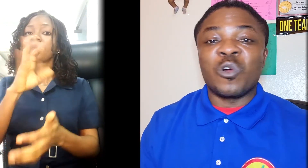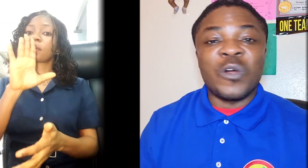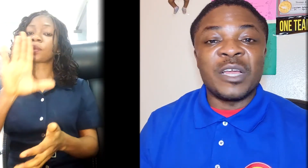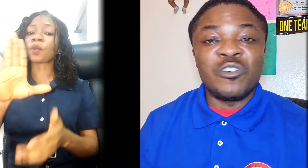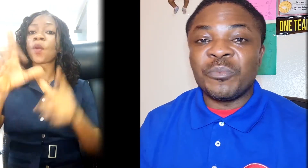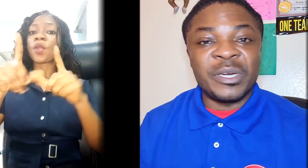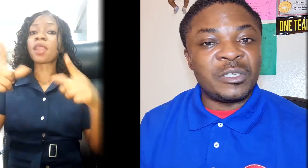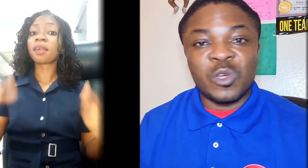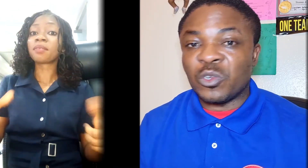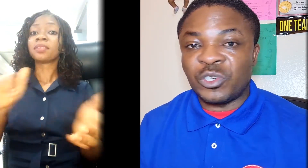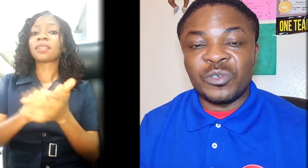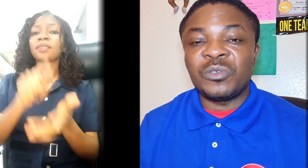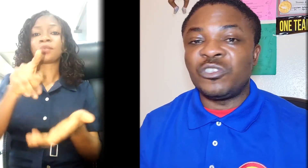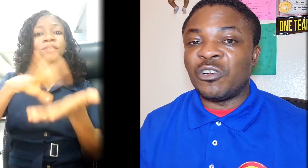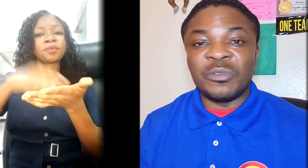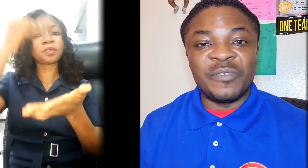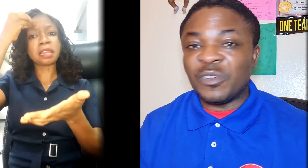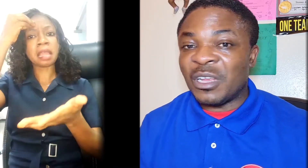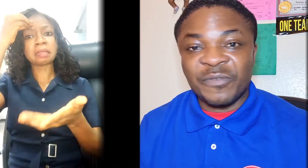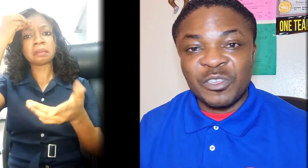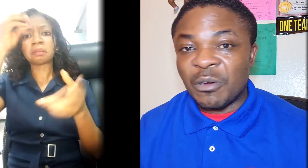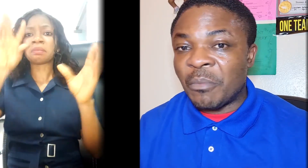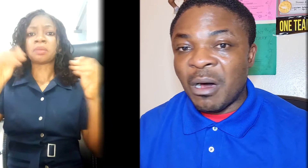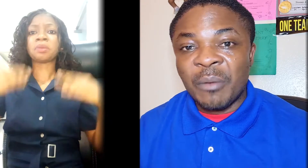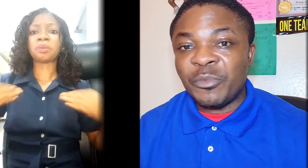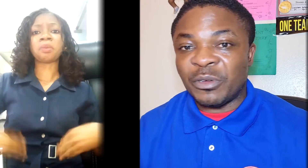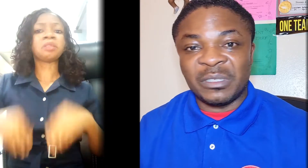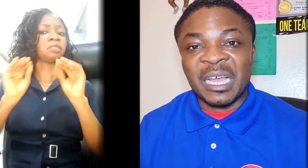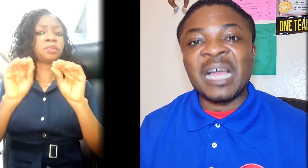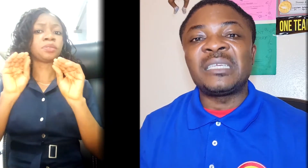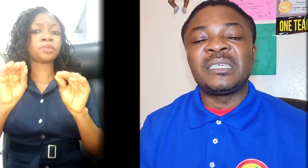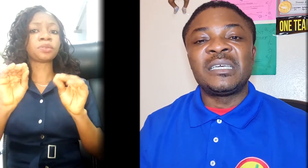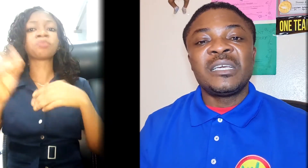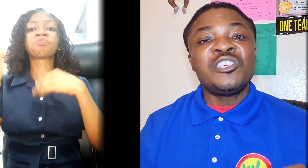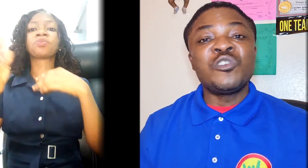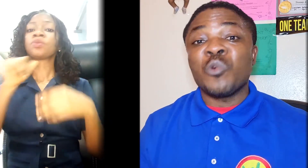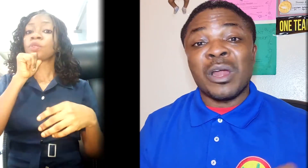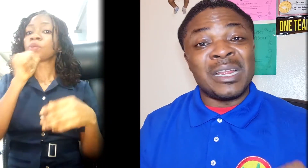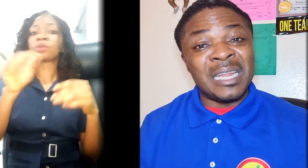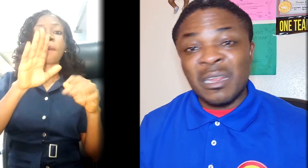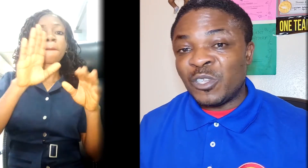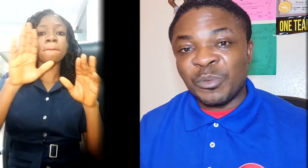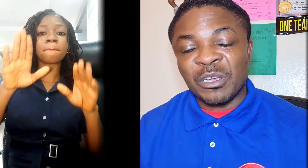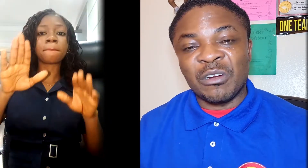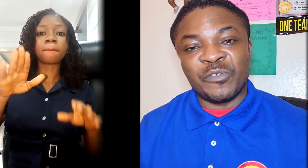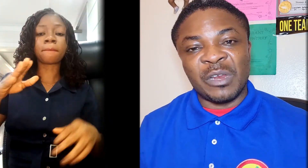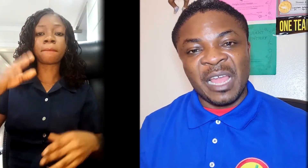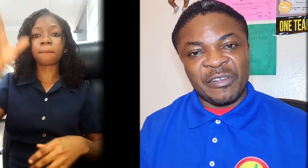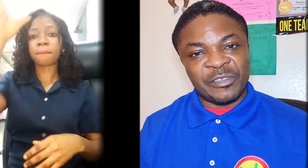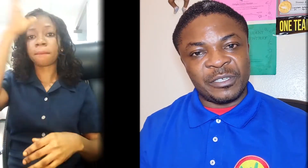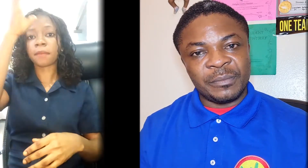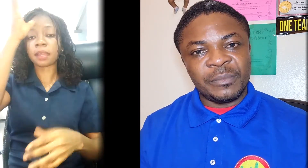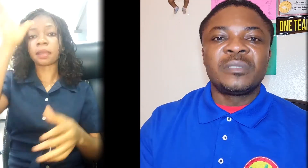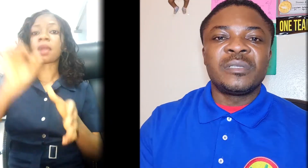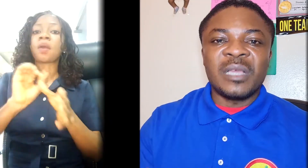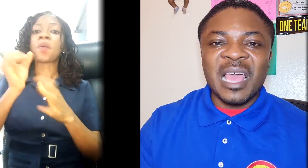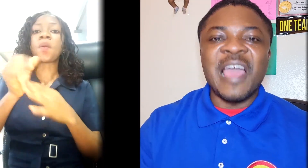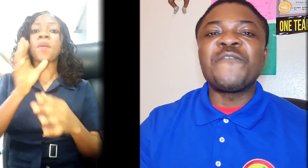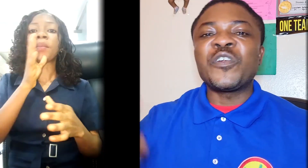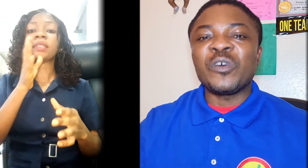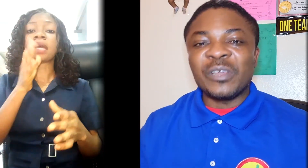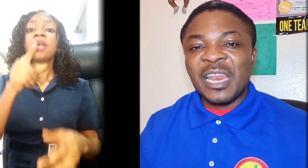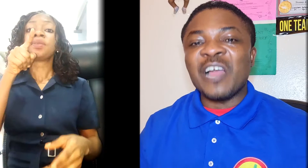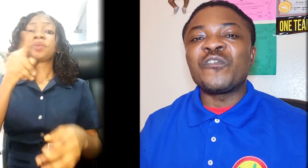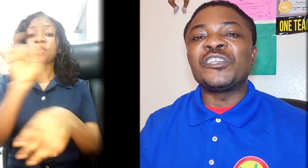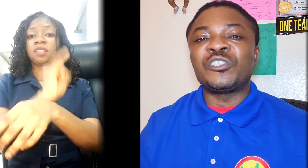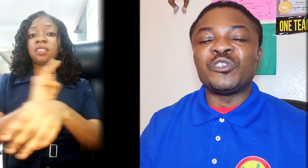you acquired, nobody taught you, not even your mom, your dad, you are a native speaker of your language.